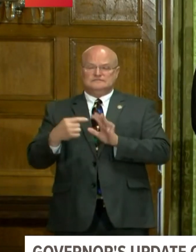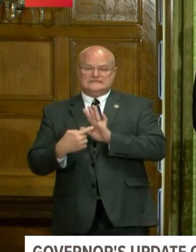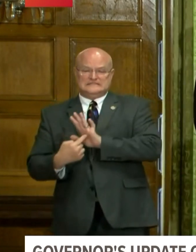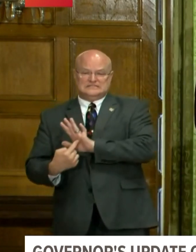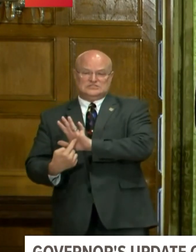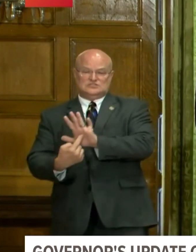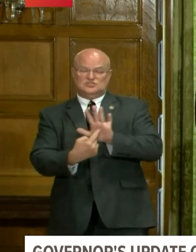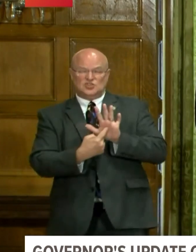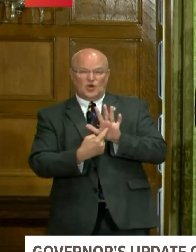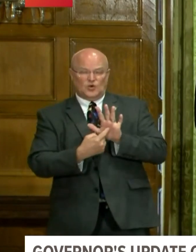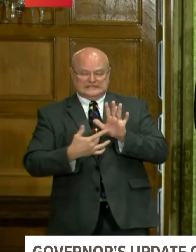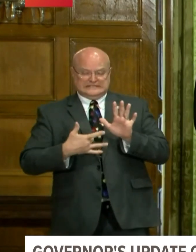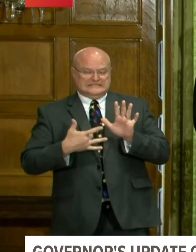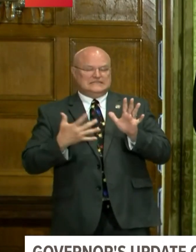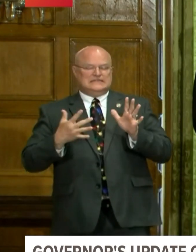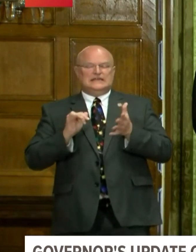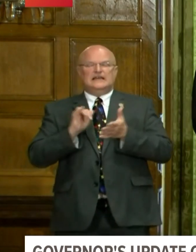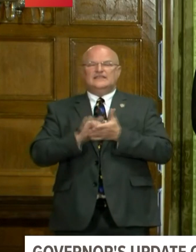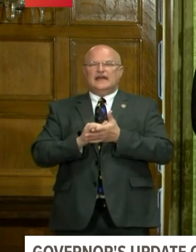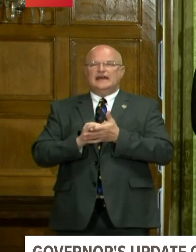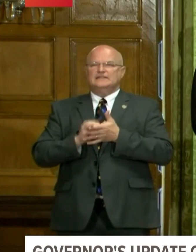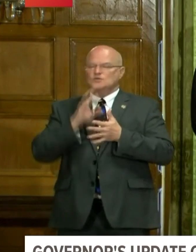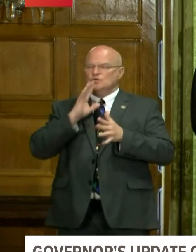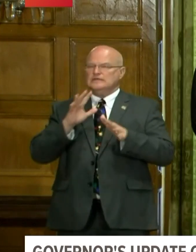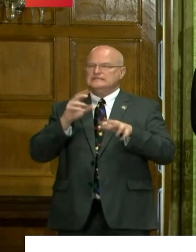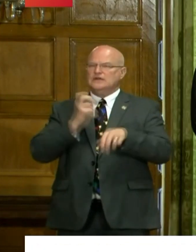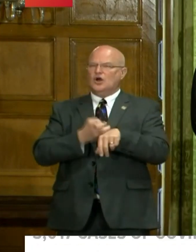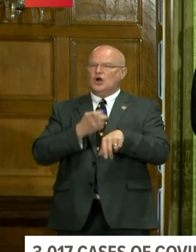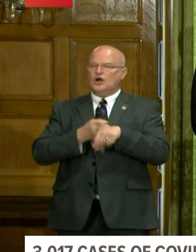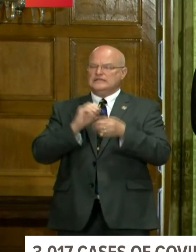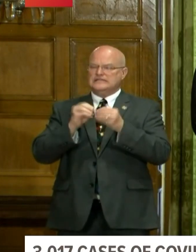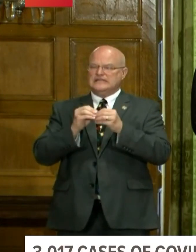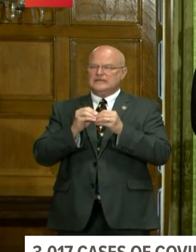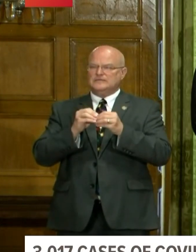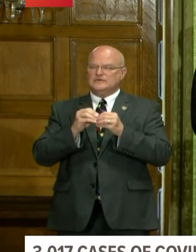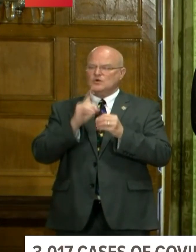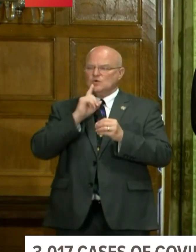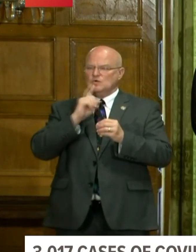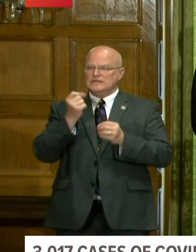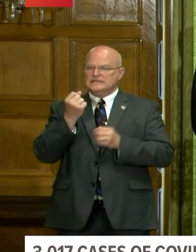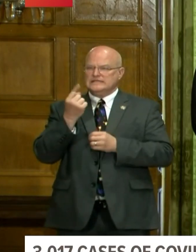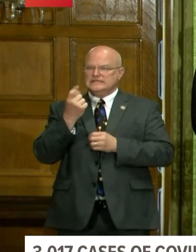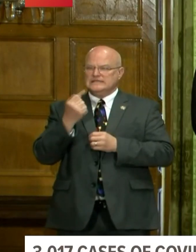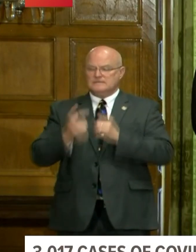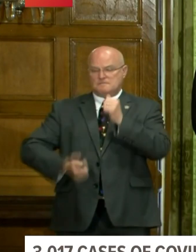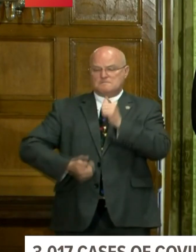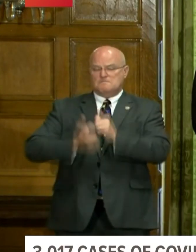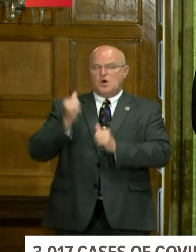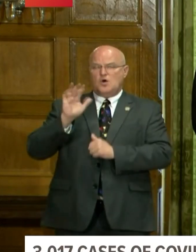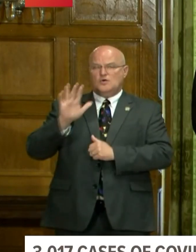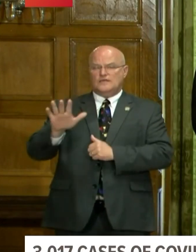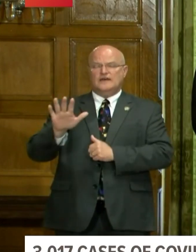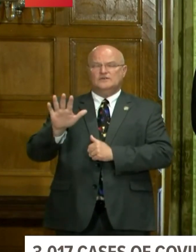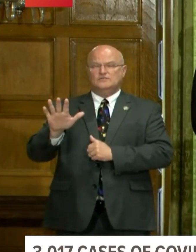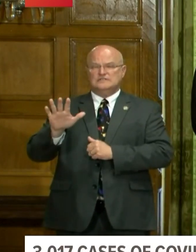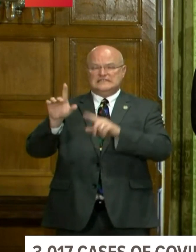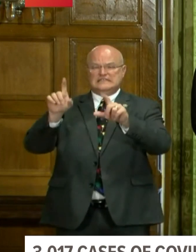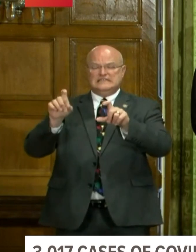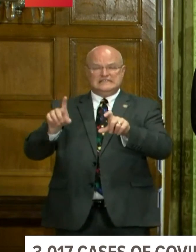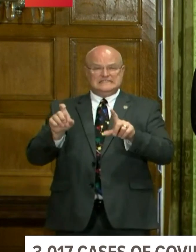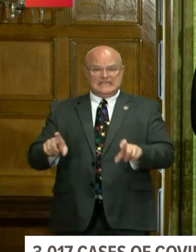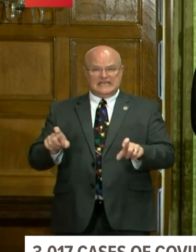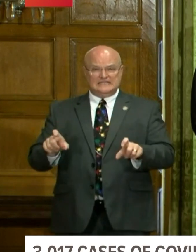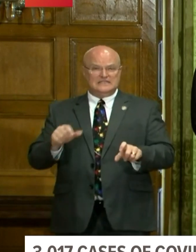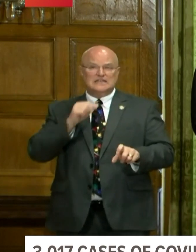symptoms, that's a very fluid, difficult number to get a hold of. The vast majority of those